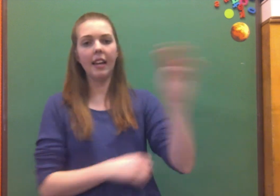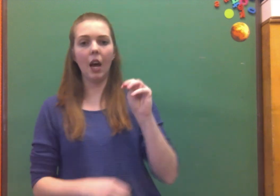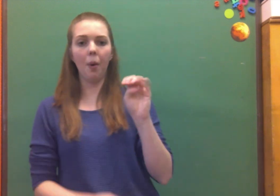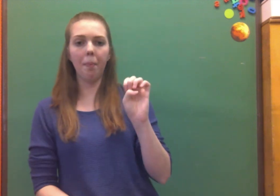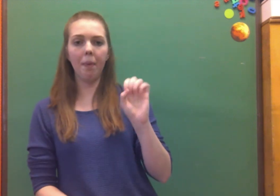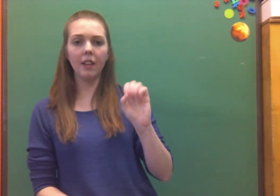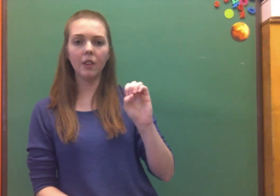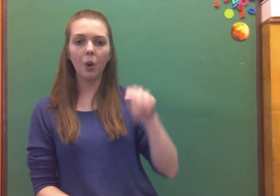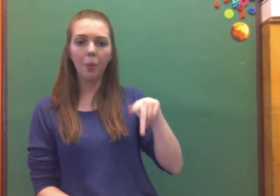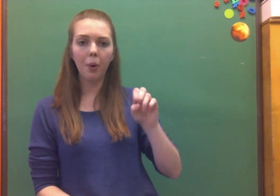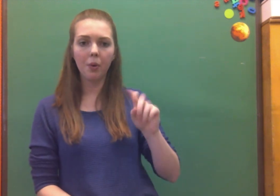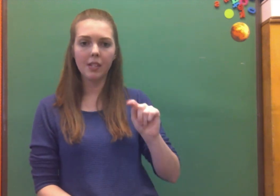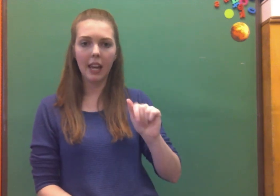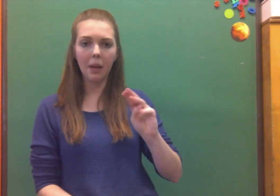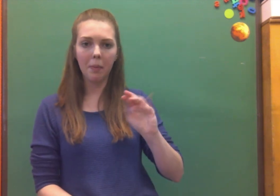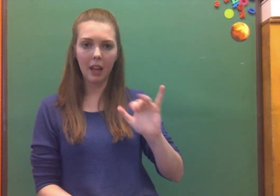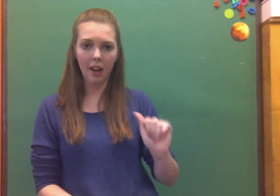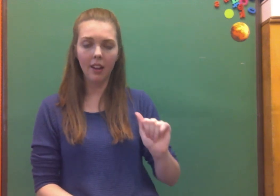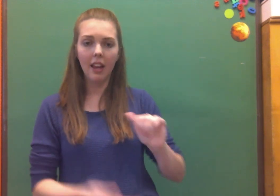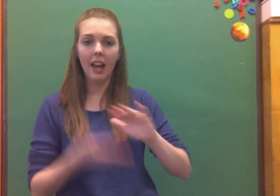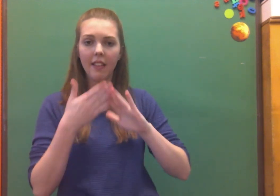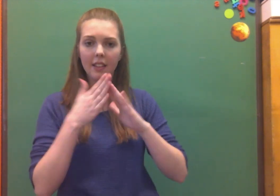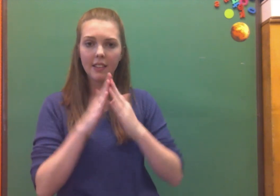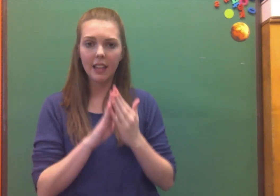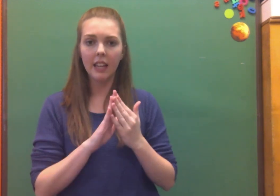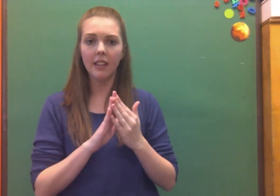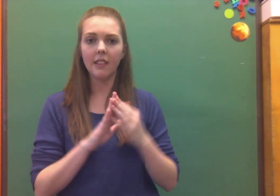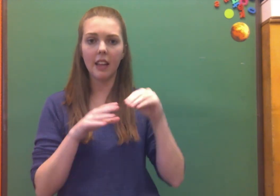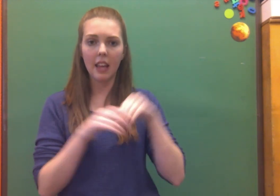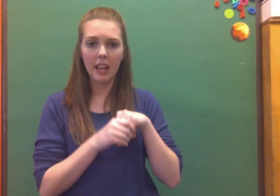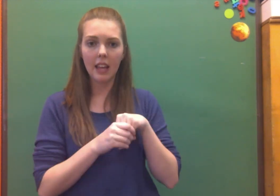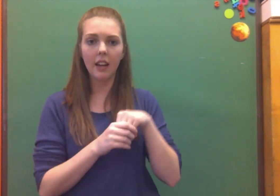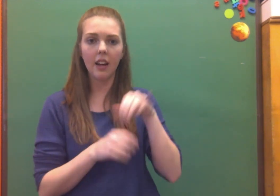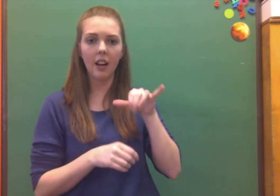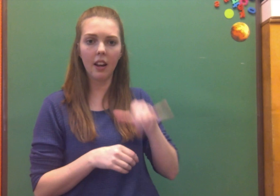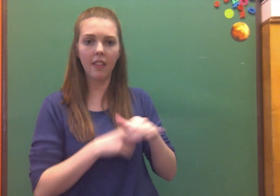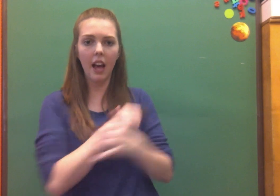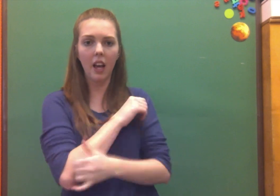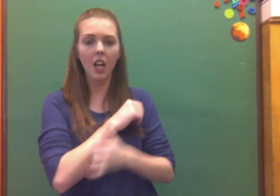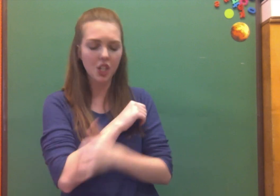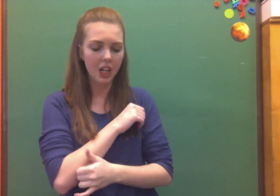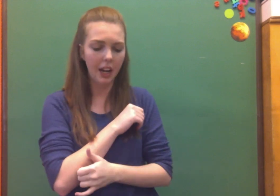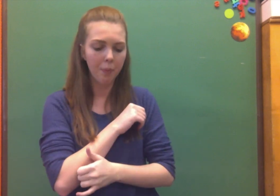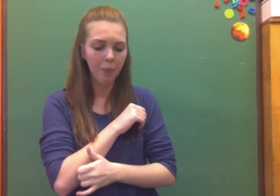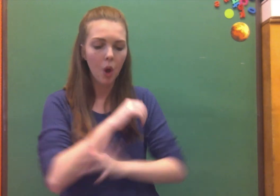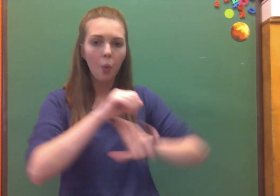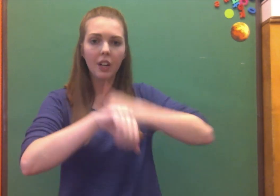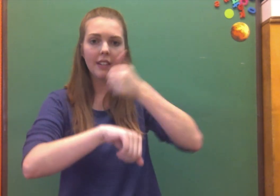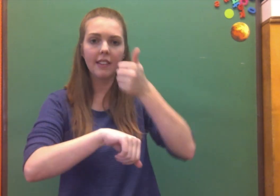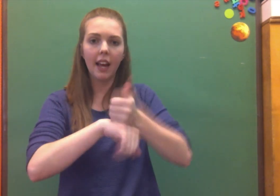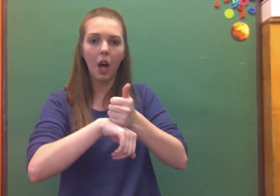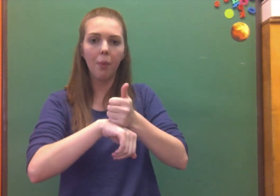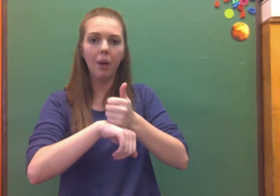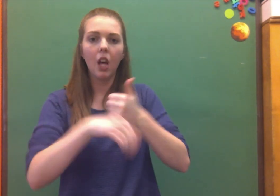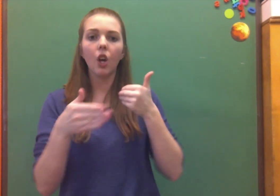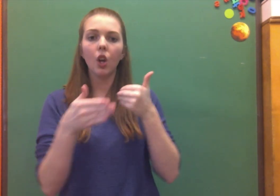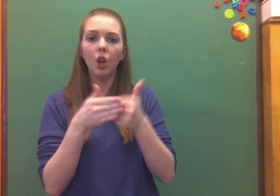Now, Mesopotamia and the cities in that country were set up close